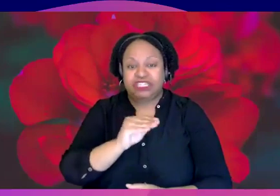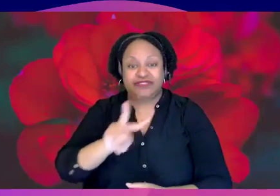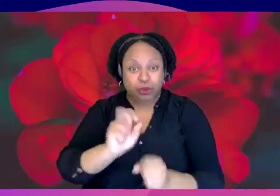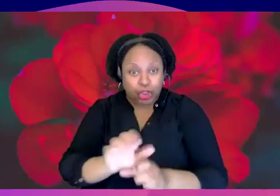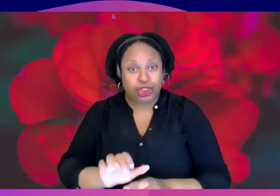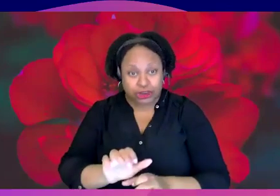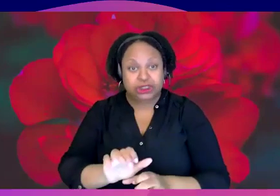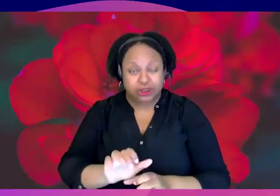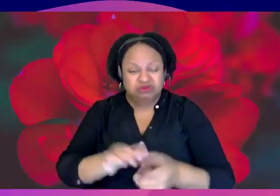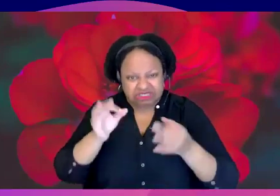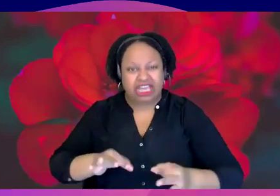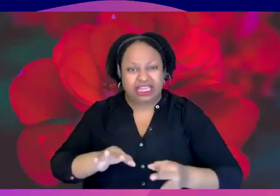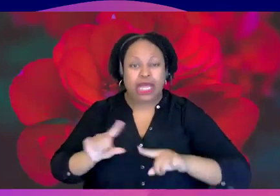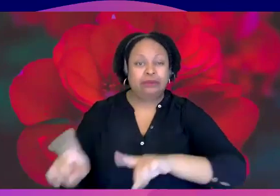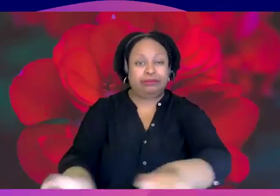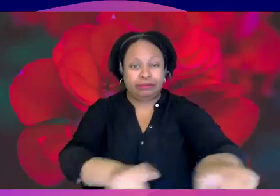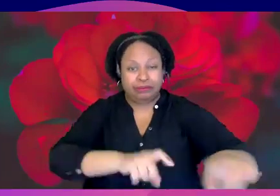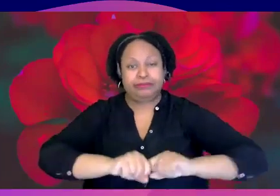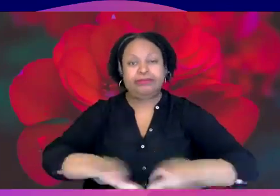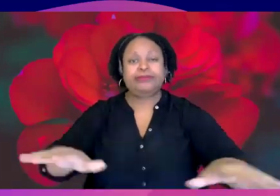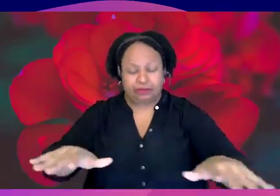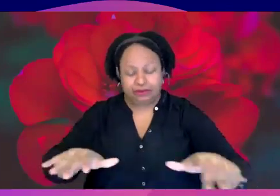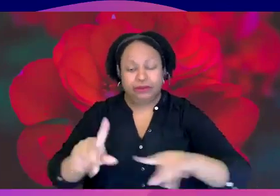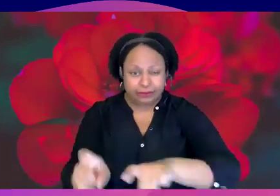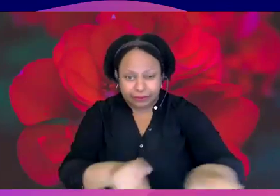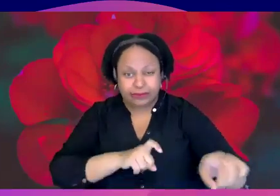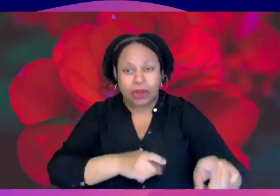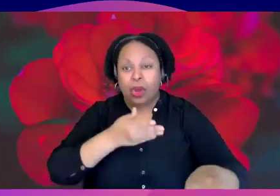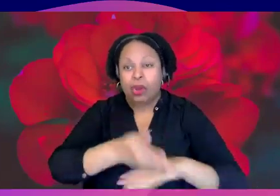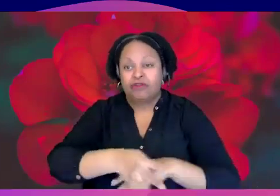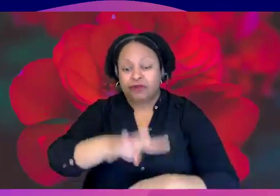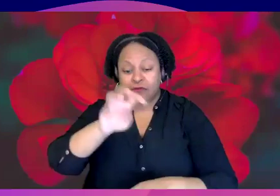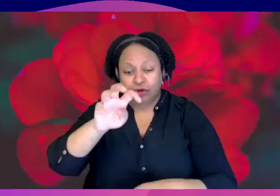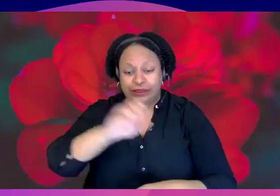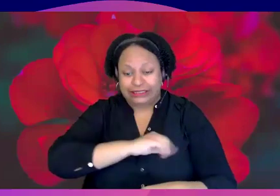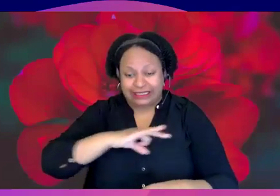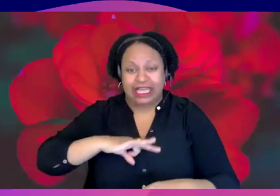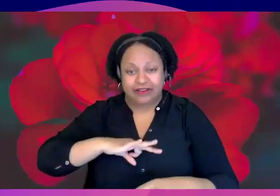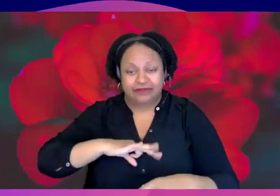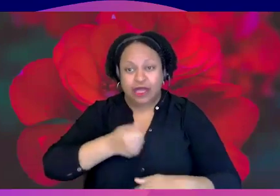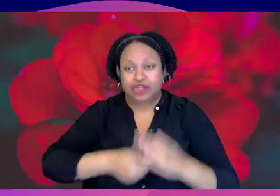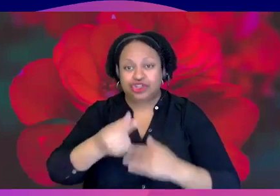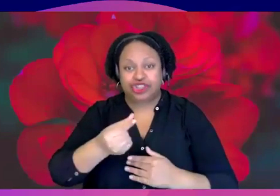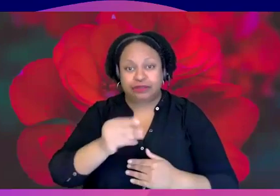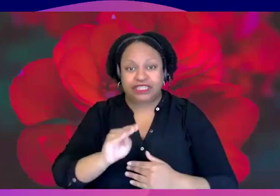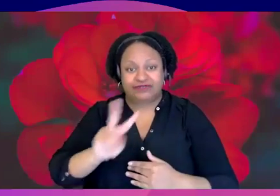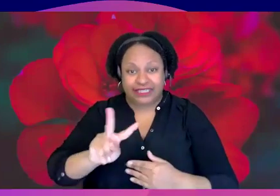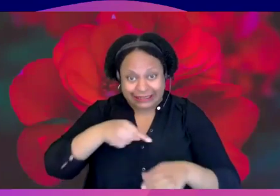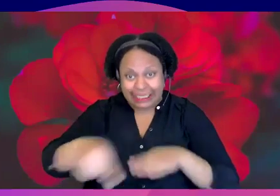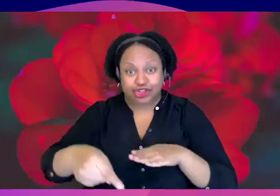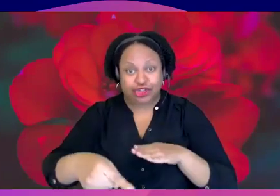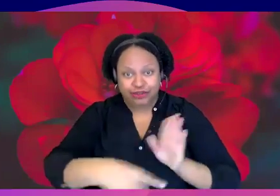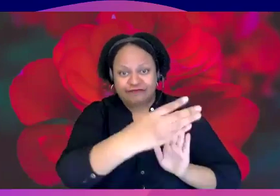workforce last year, and it was completed by over 400 staff in the GBV sector.